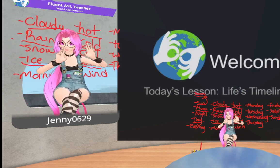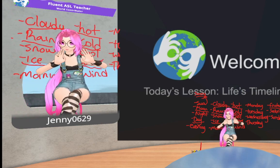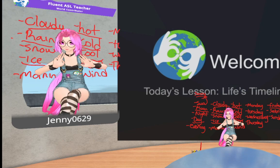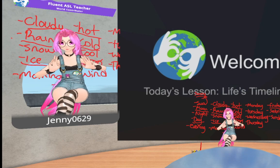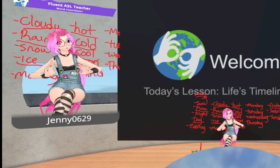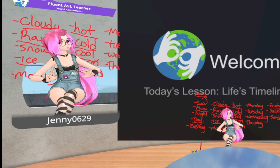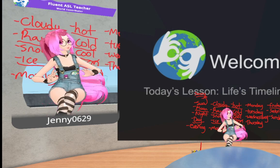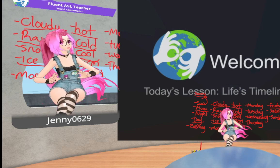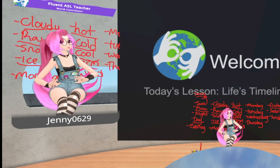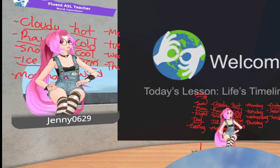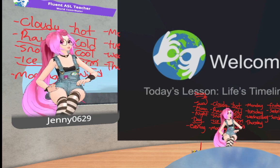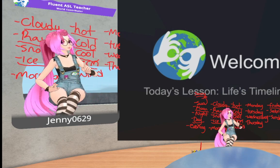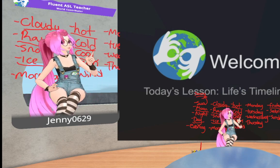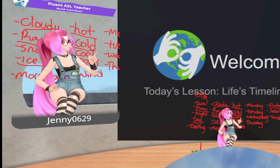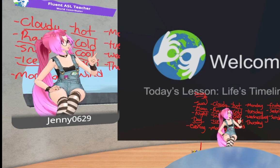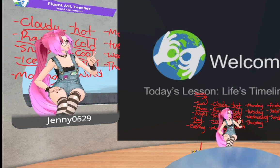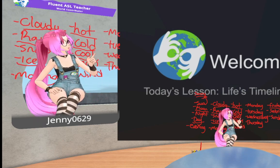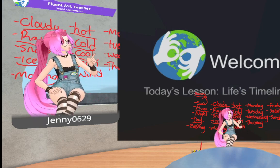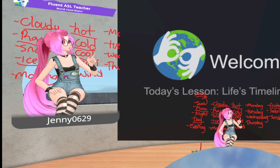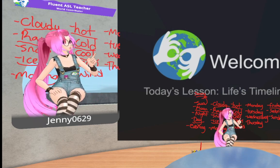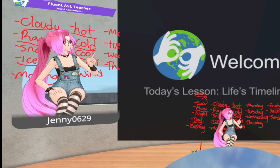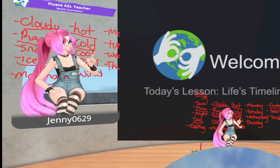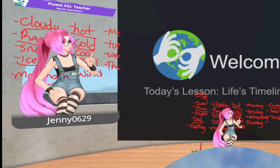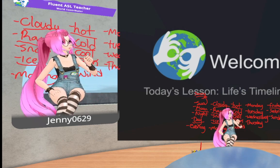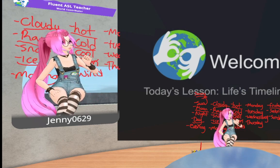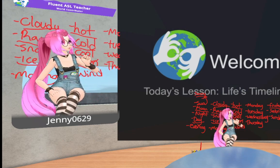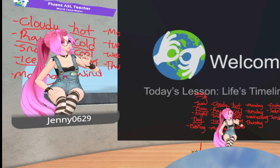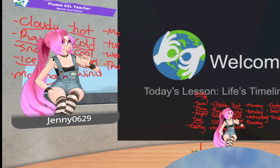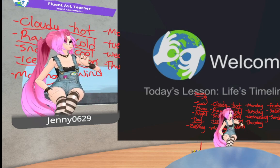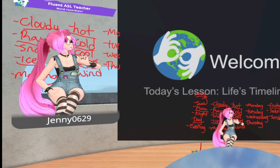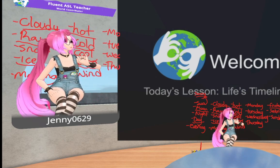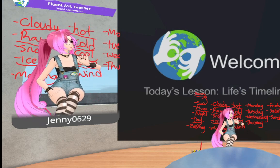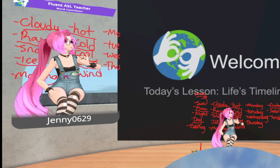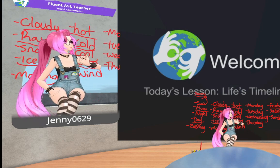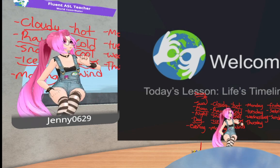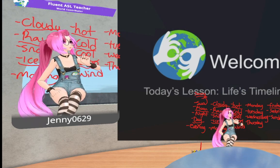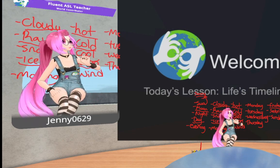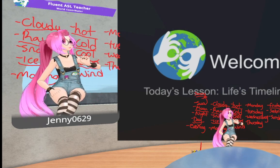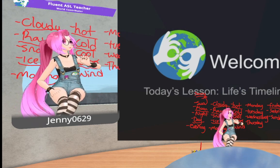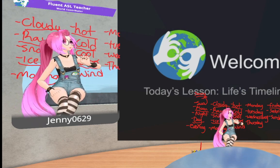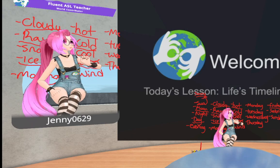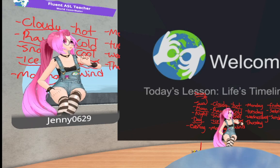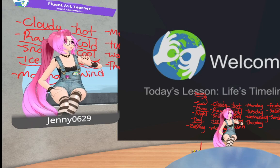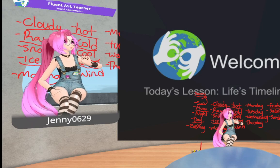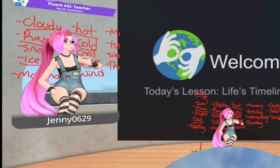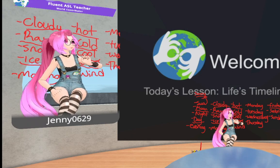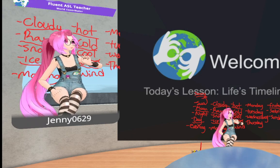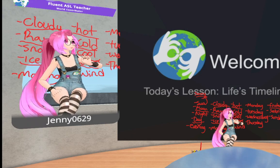Weather. Weather. Good question. And then, Master, did you also have a question?